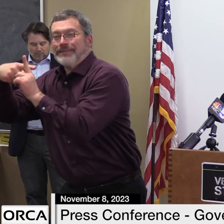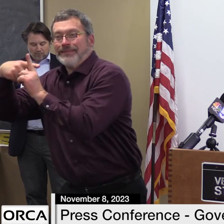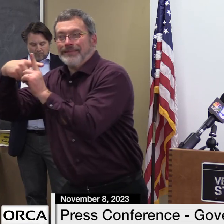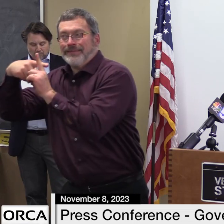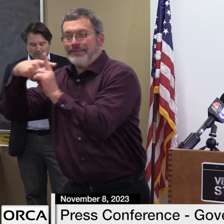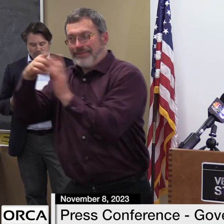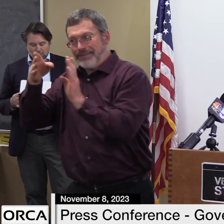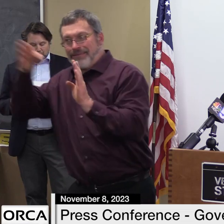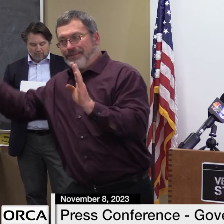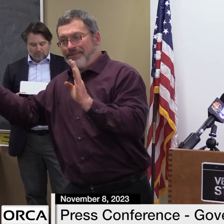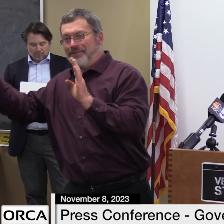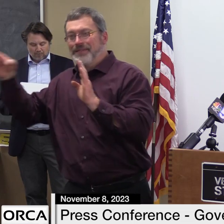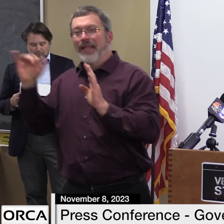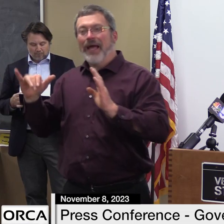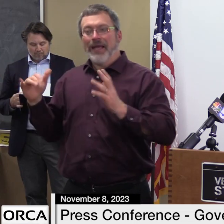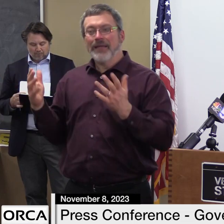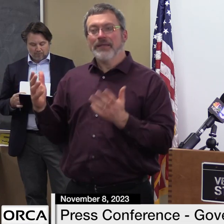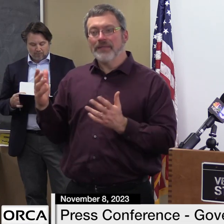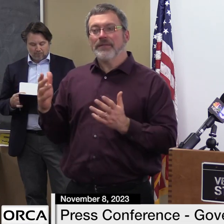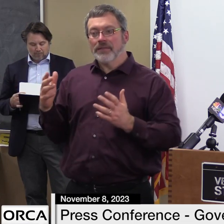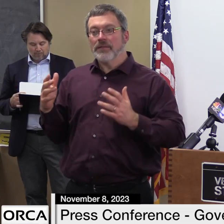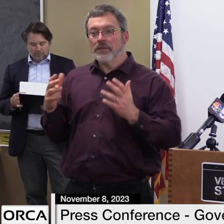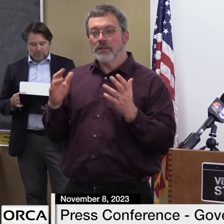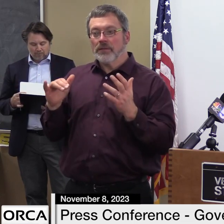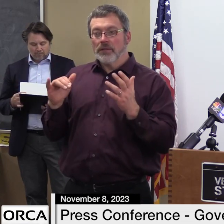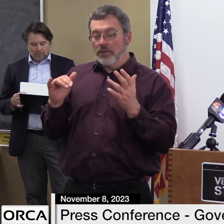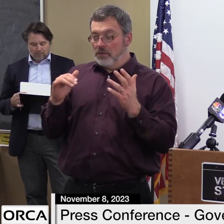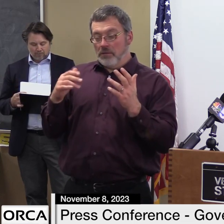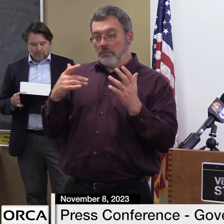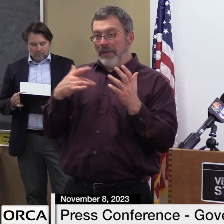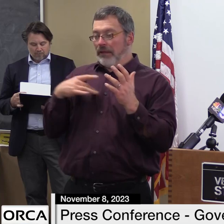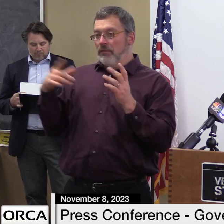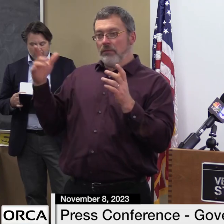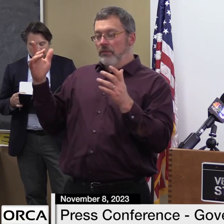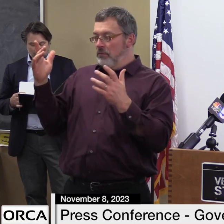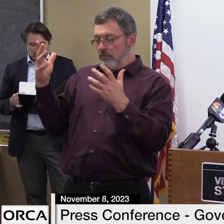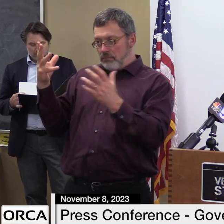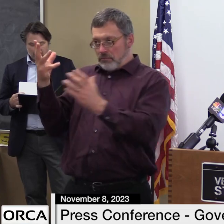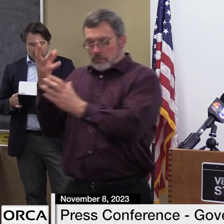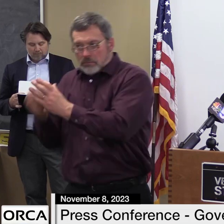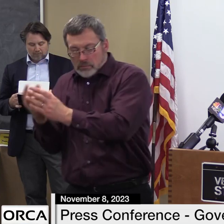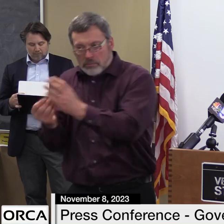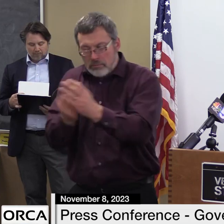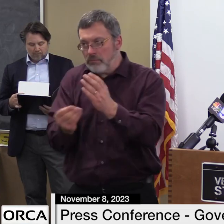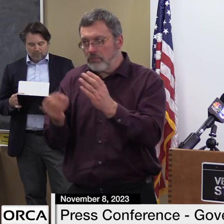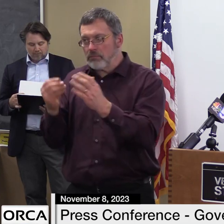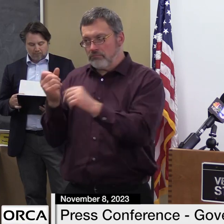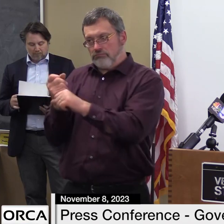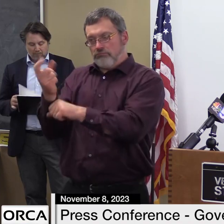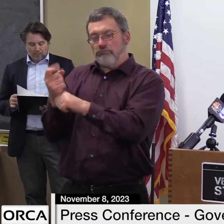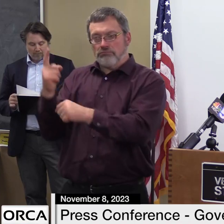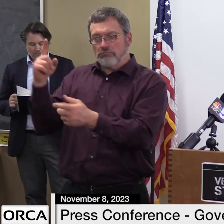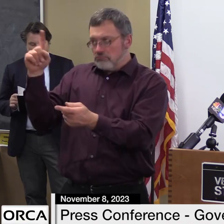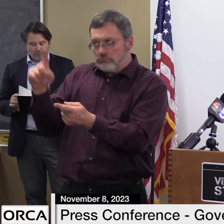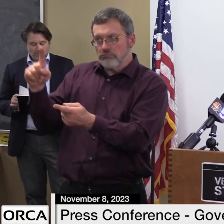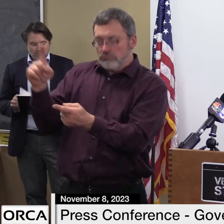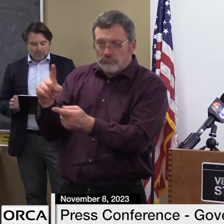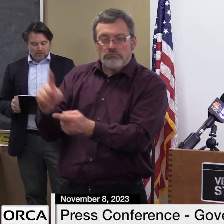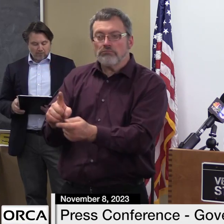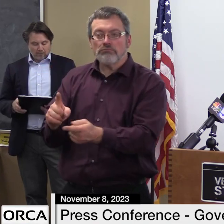slide, you can see these unit deficits stacked up against what we have historically been